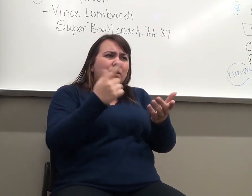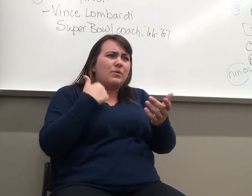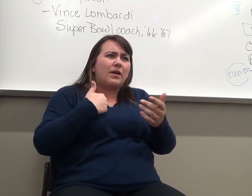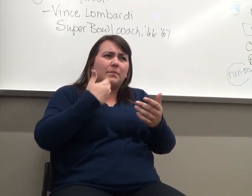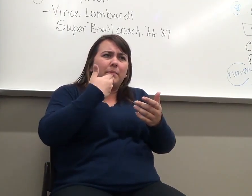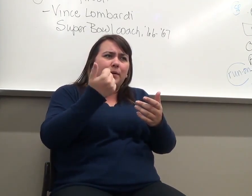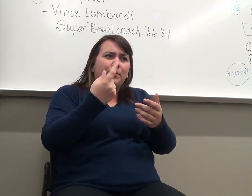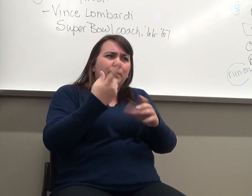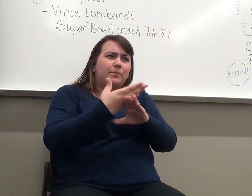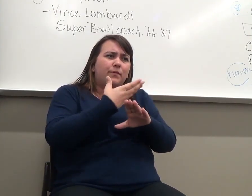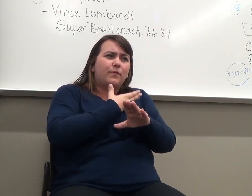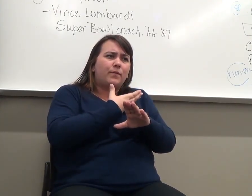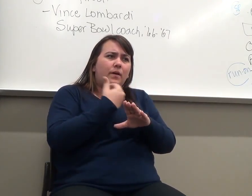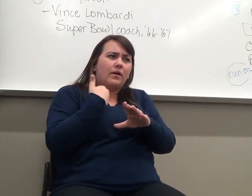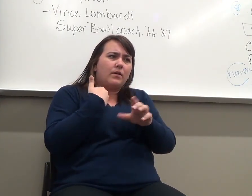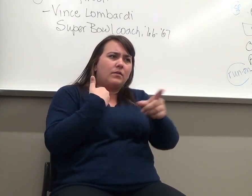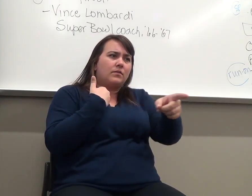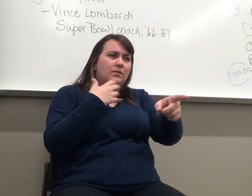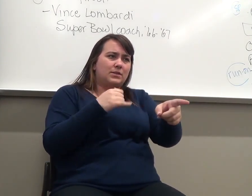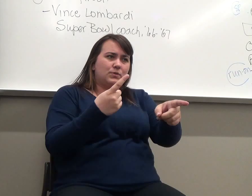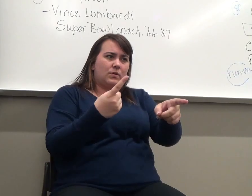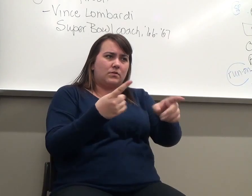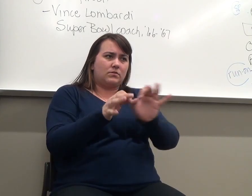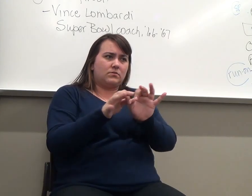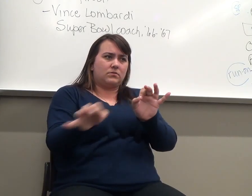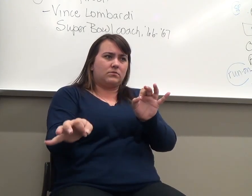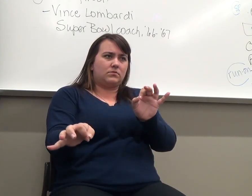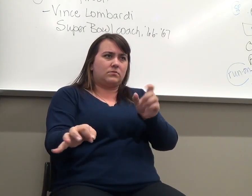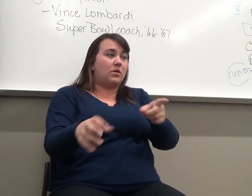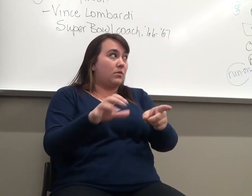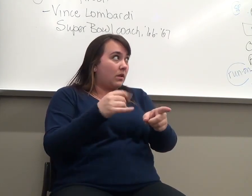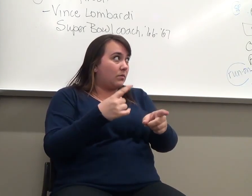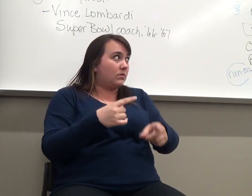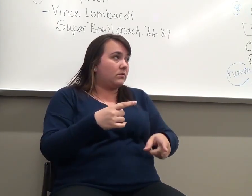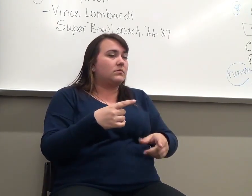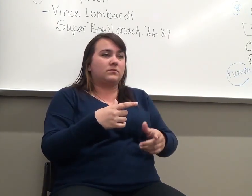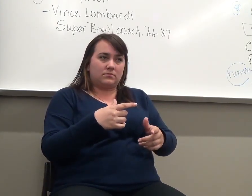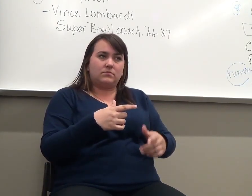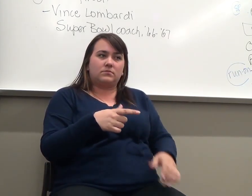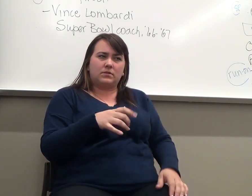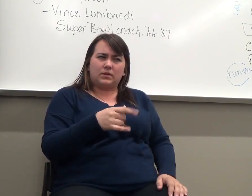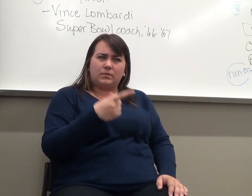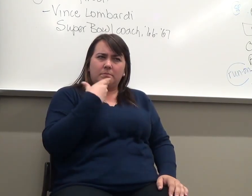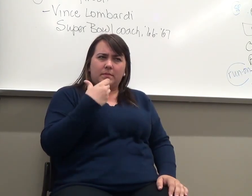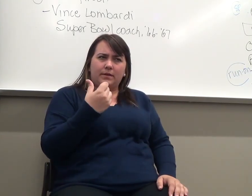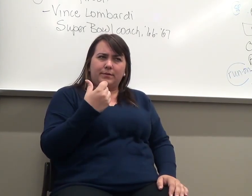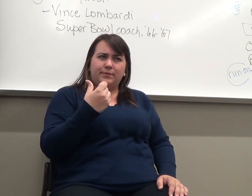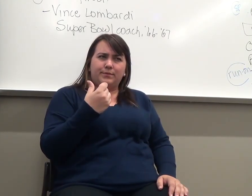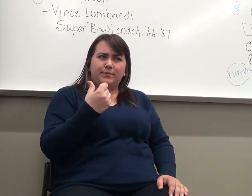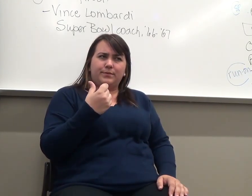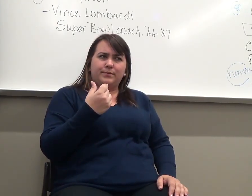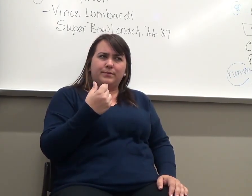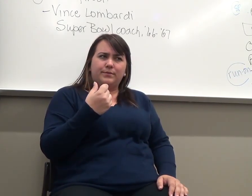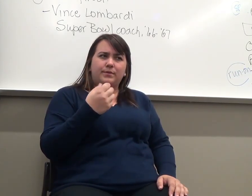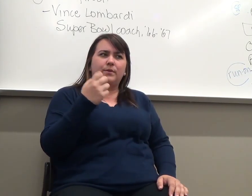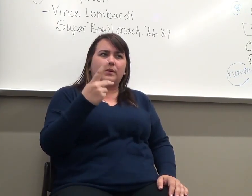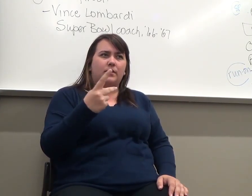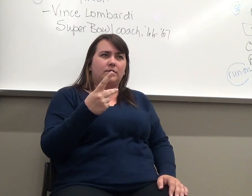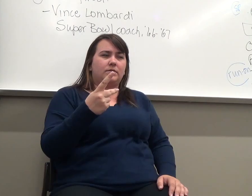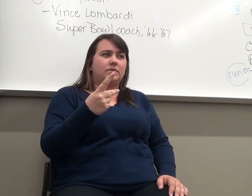semester. If you complete this class successfully, you will have developed the ability to do these things. This is what